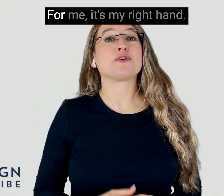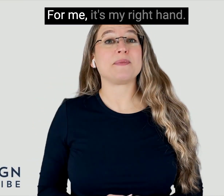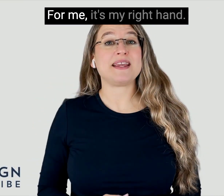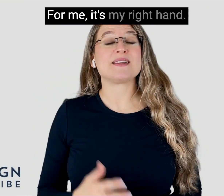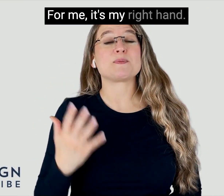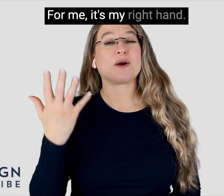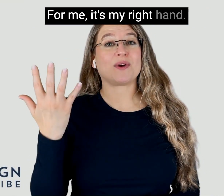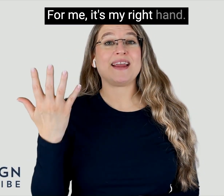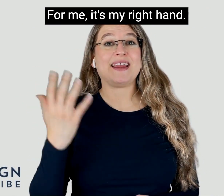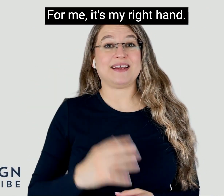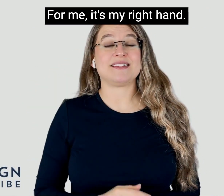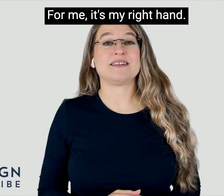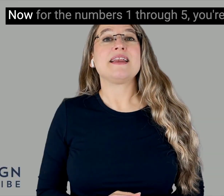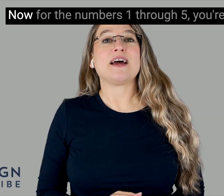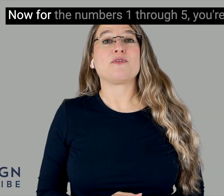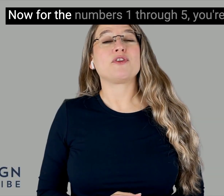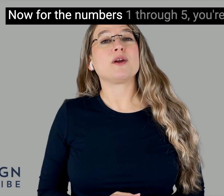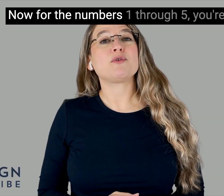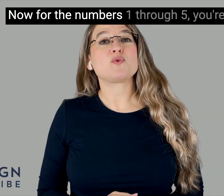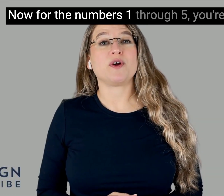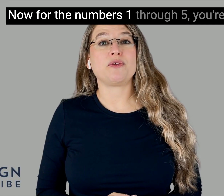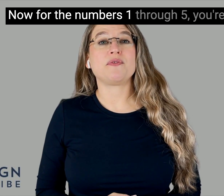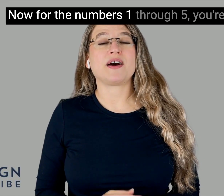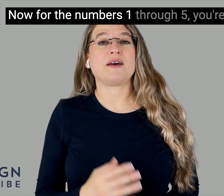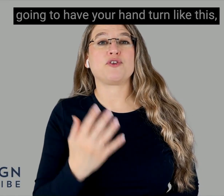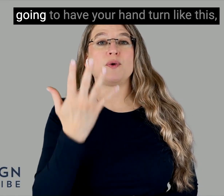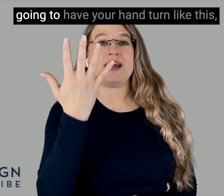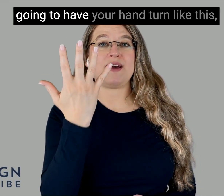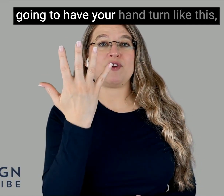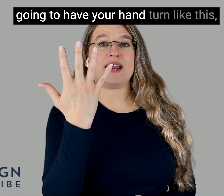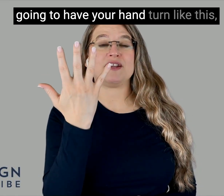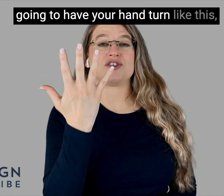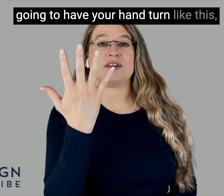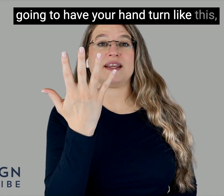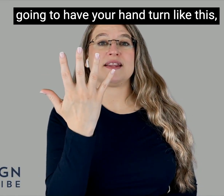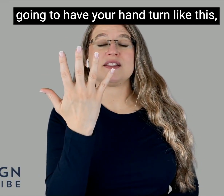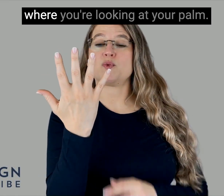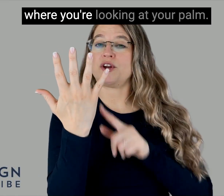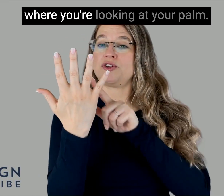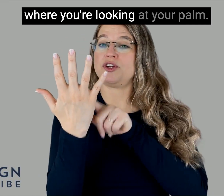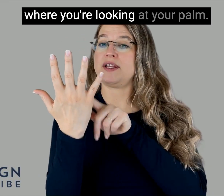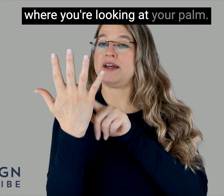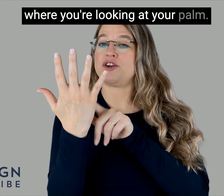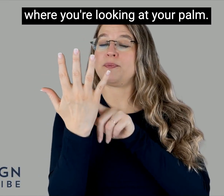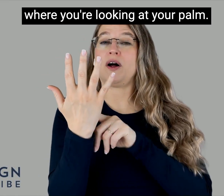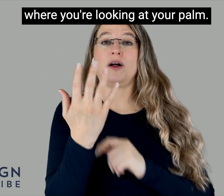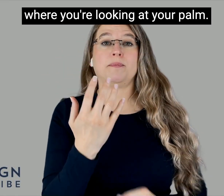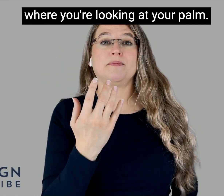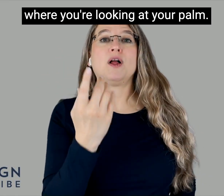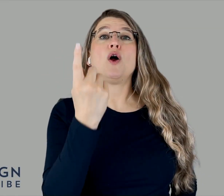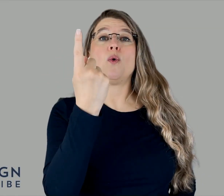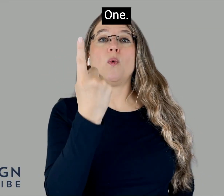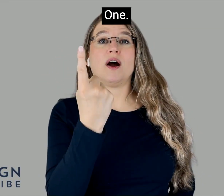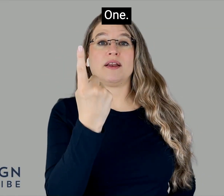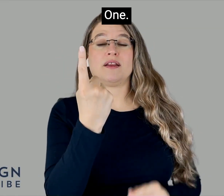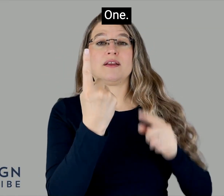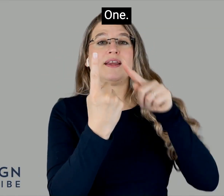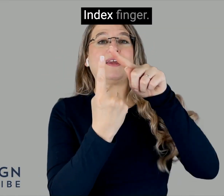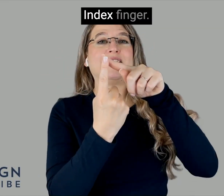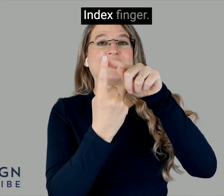me, it's my right hand. Now for the numbers 1 through 5, you're going to have your hand turned like this where you're looking at your palm. 1, index